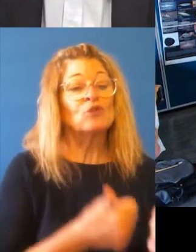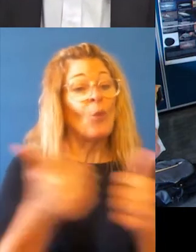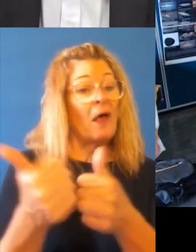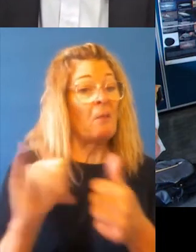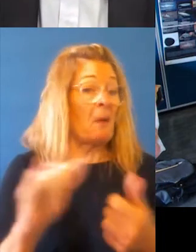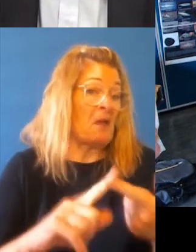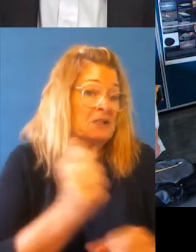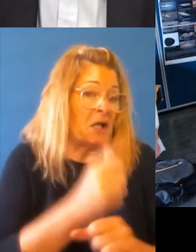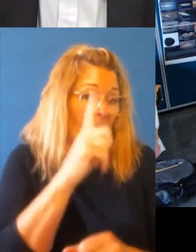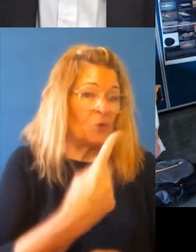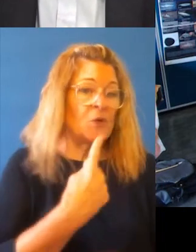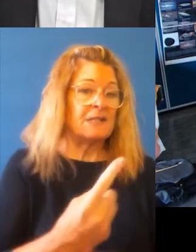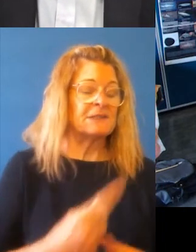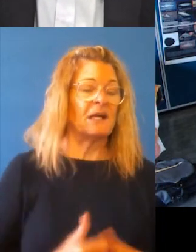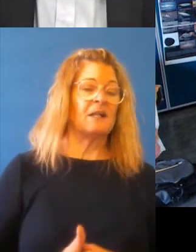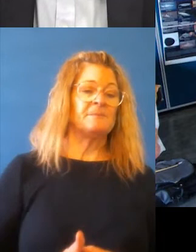well.